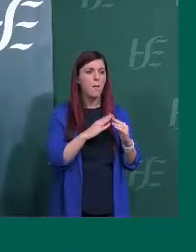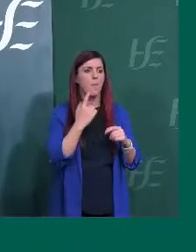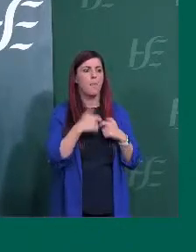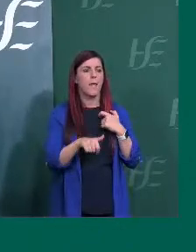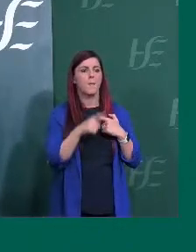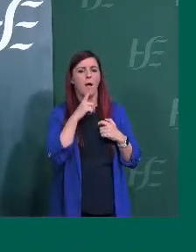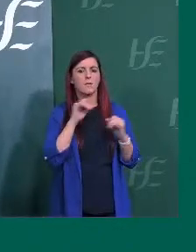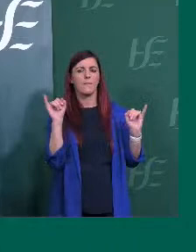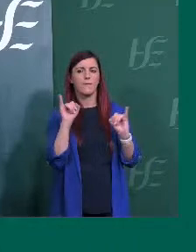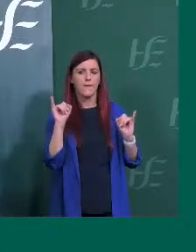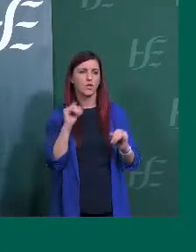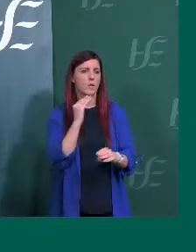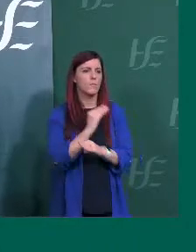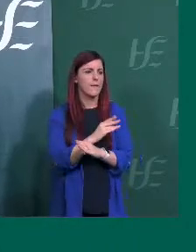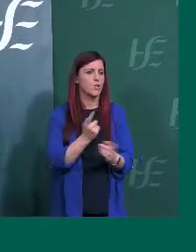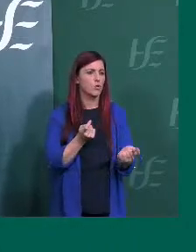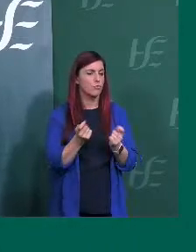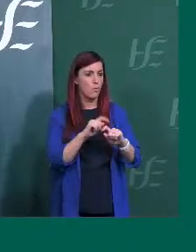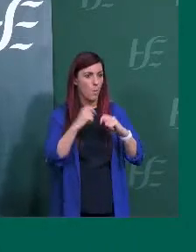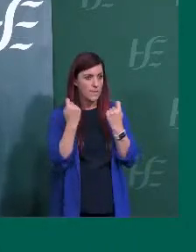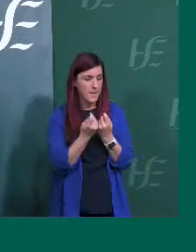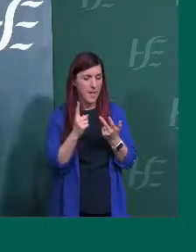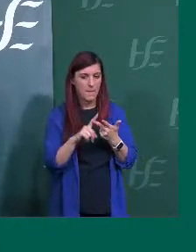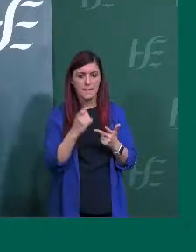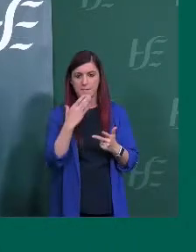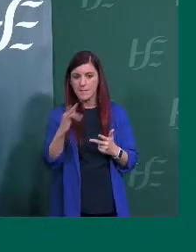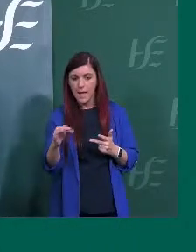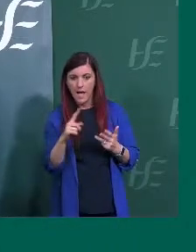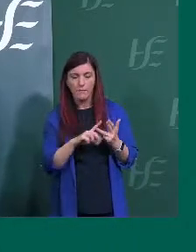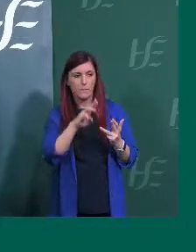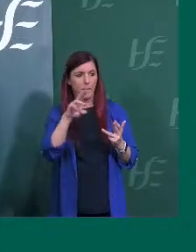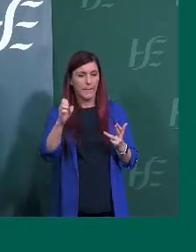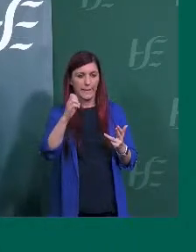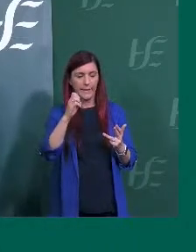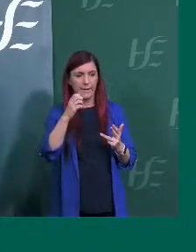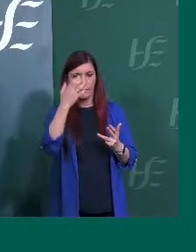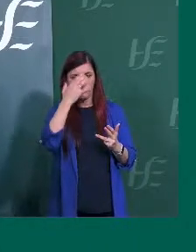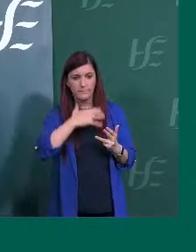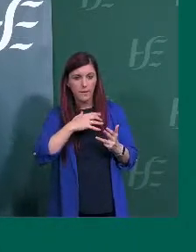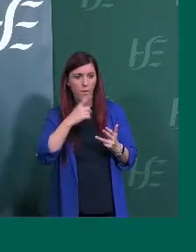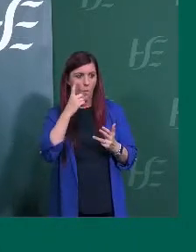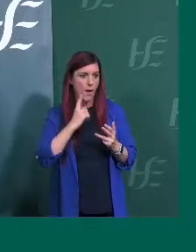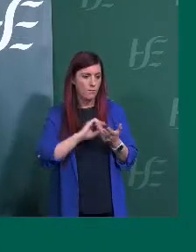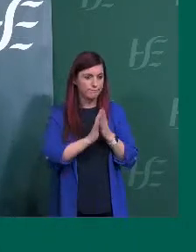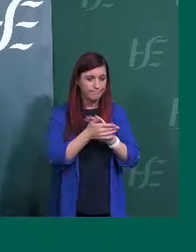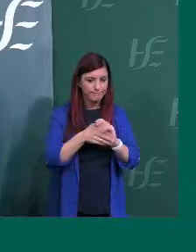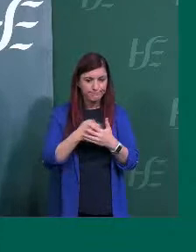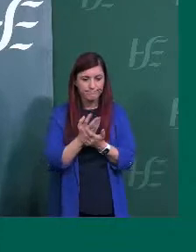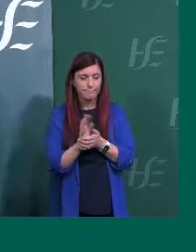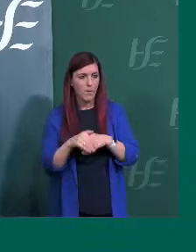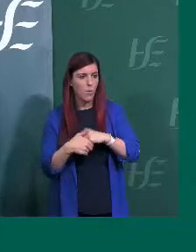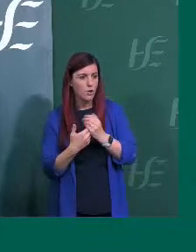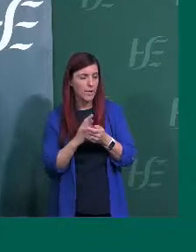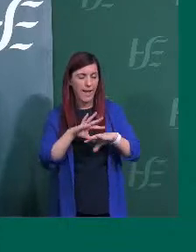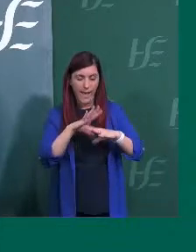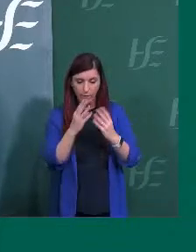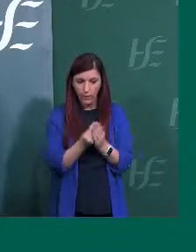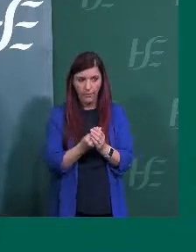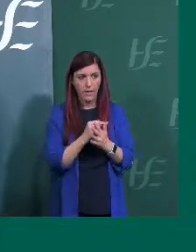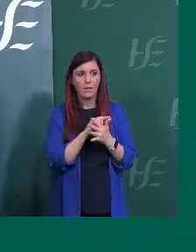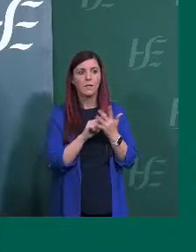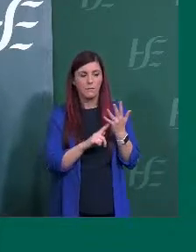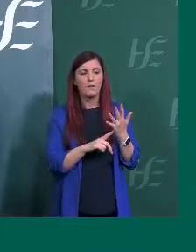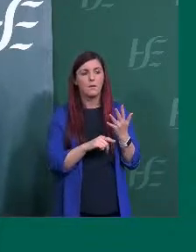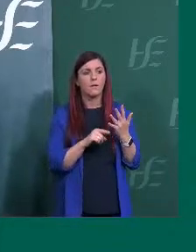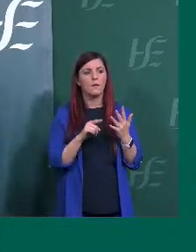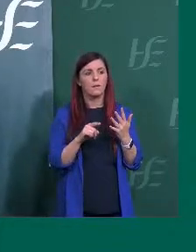control teams, our staff, the PPE they wear, the hand washing, and of course them getting vaccinated themselves, we see much lower levels. Despite the high level